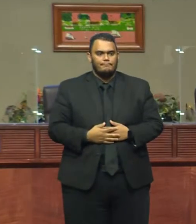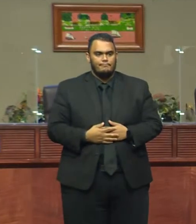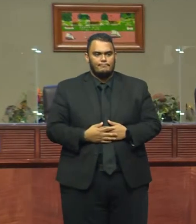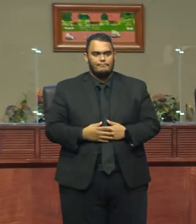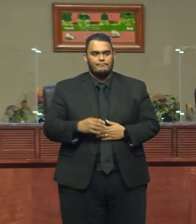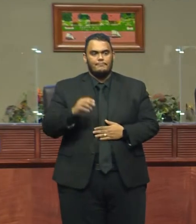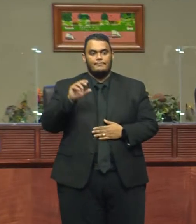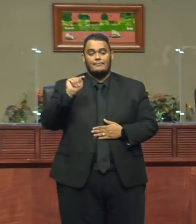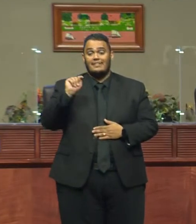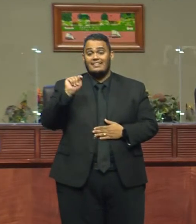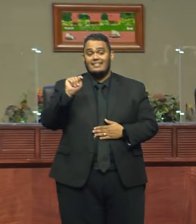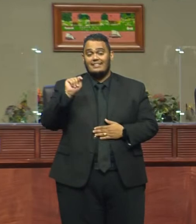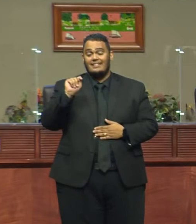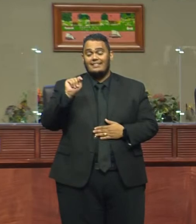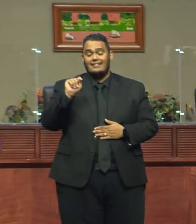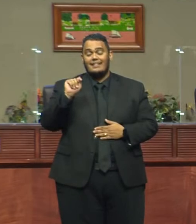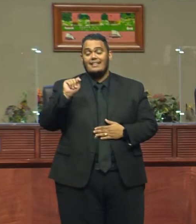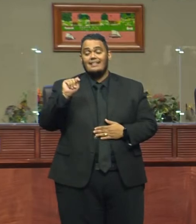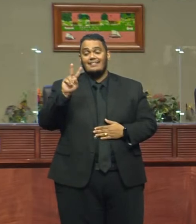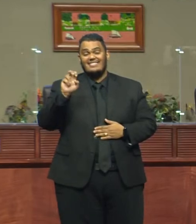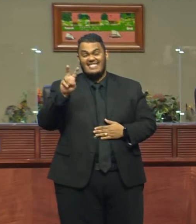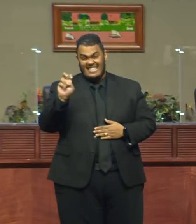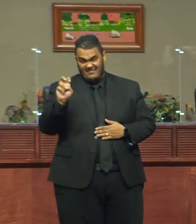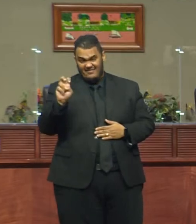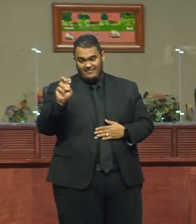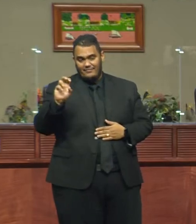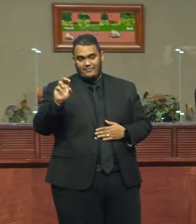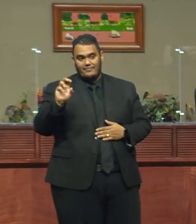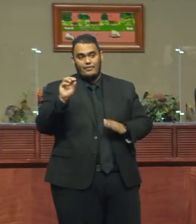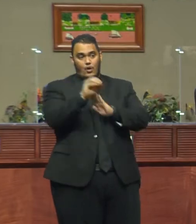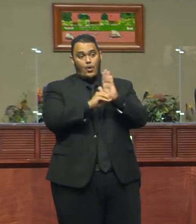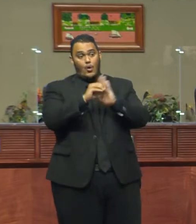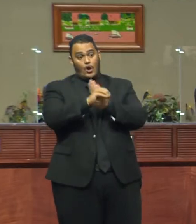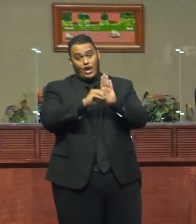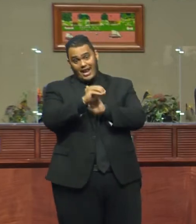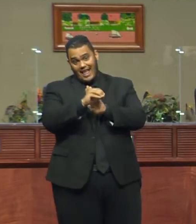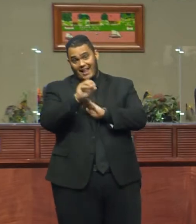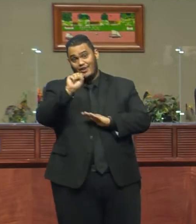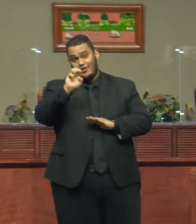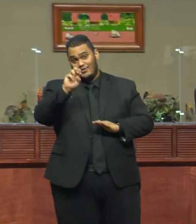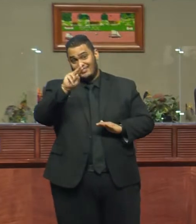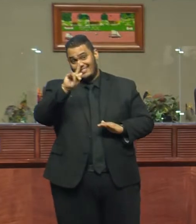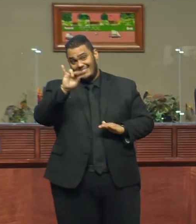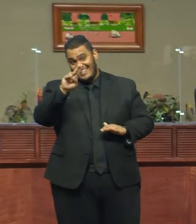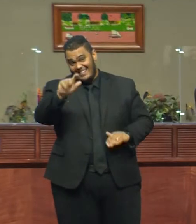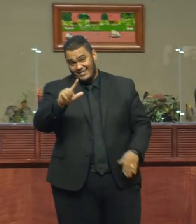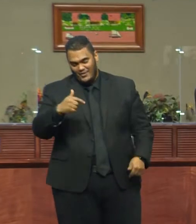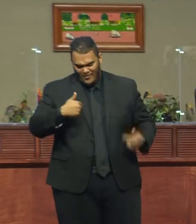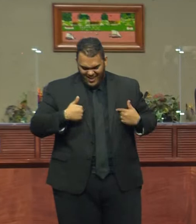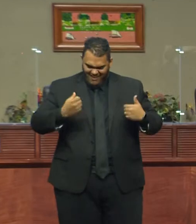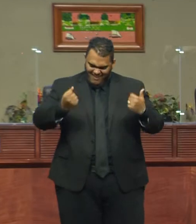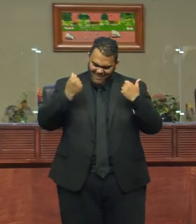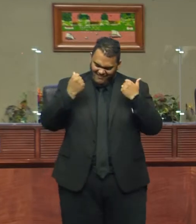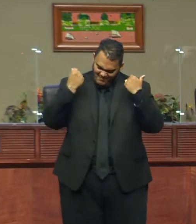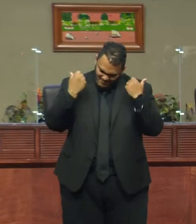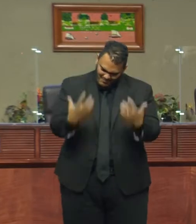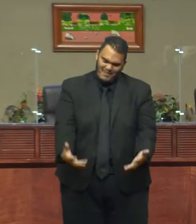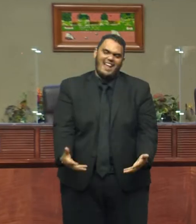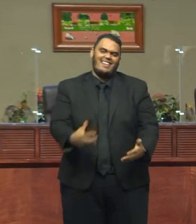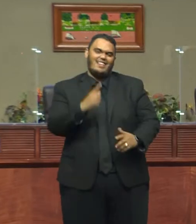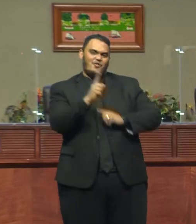Steve Hudak of the Orlando Sentinel, and I have so many questions for everybody, but I'll stick to one,